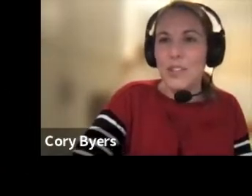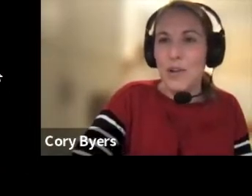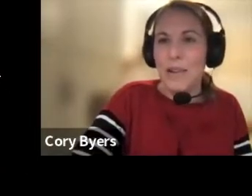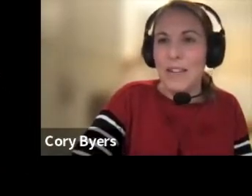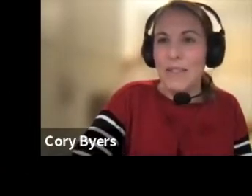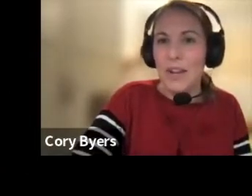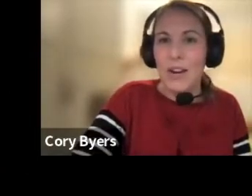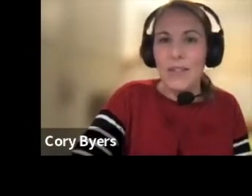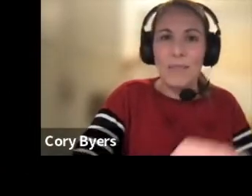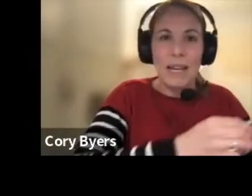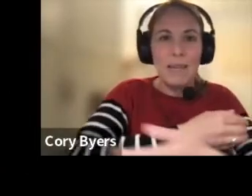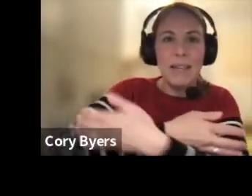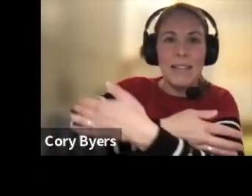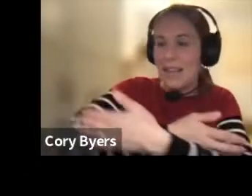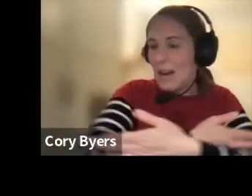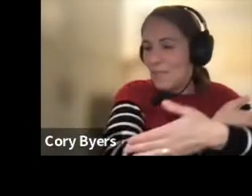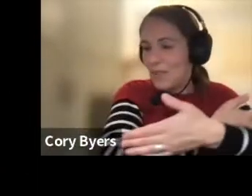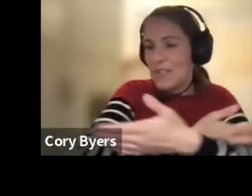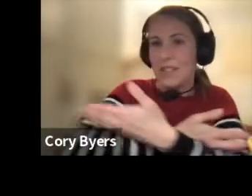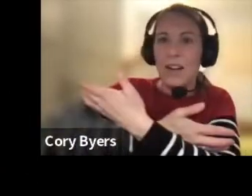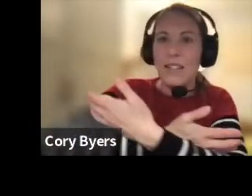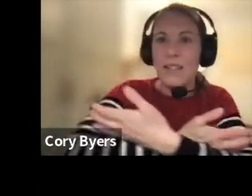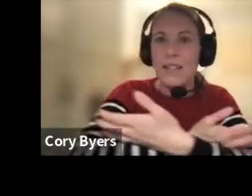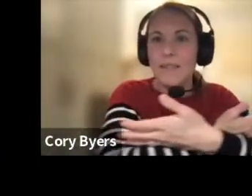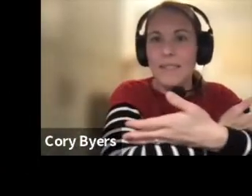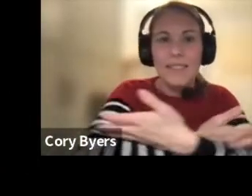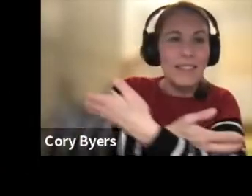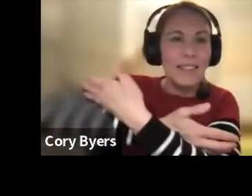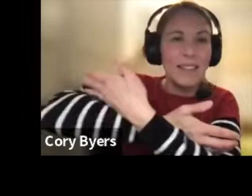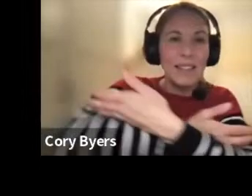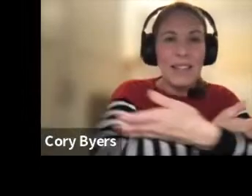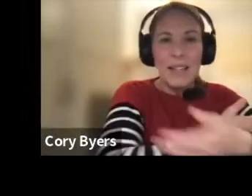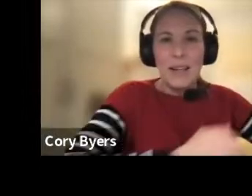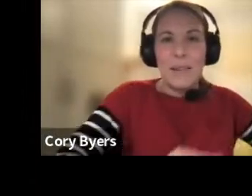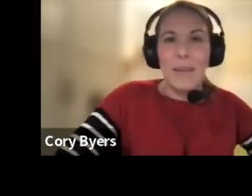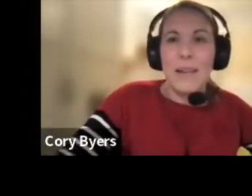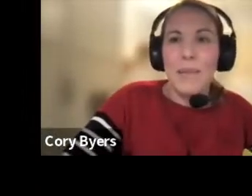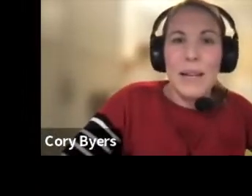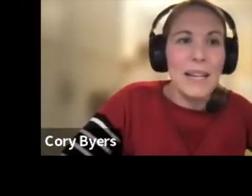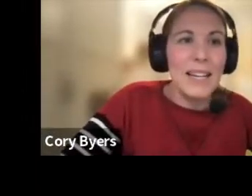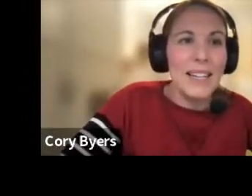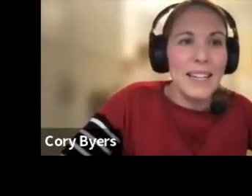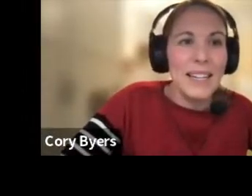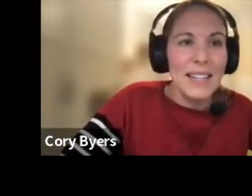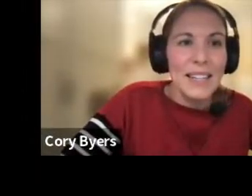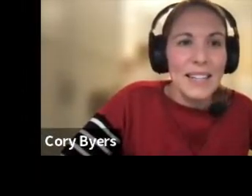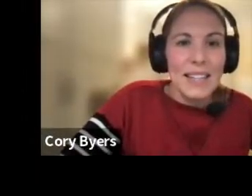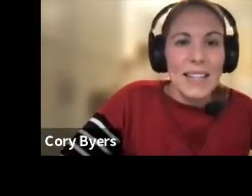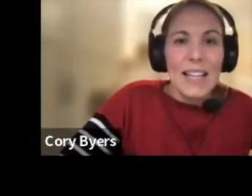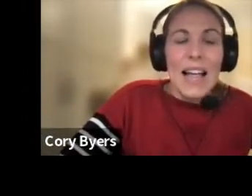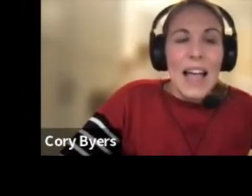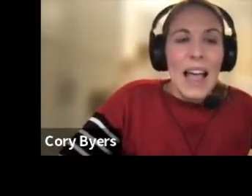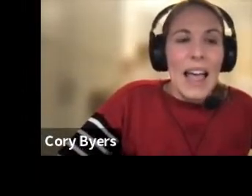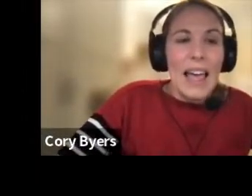Or show me if you know. Baby. Yep. Christar has it. Baby, baby.